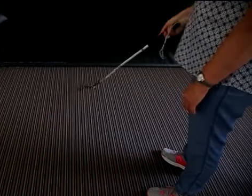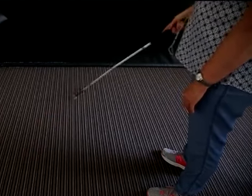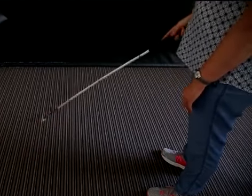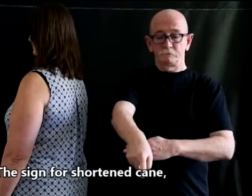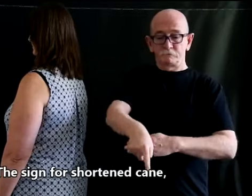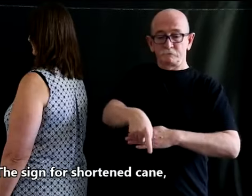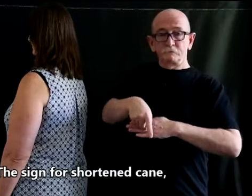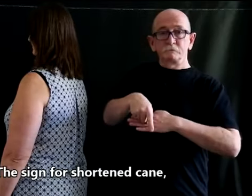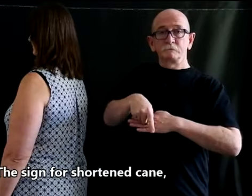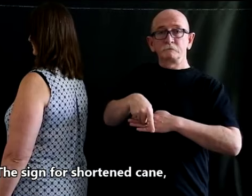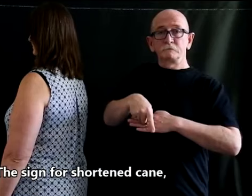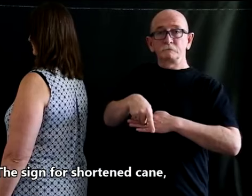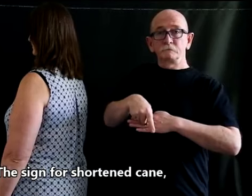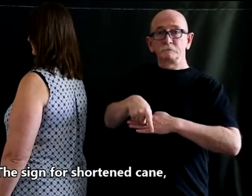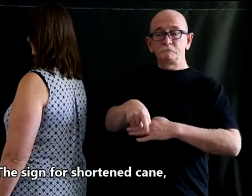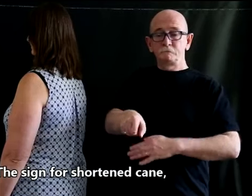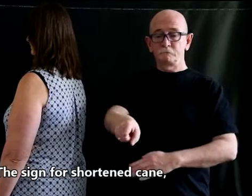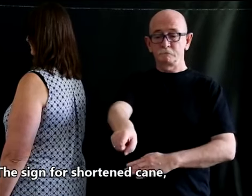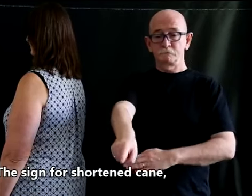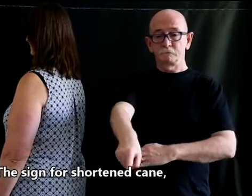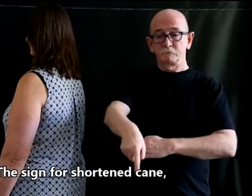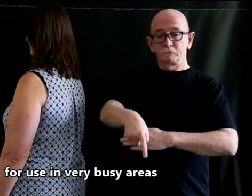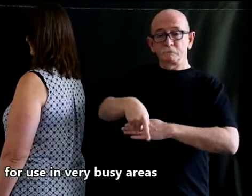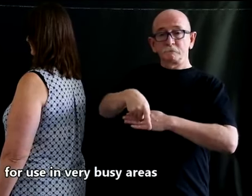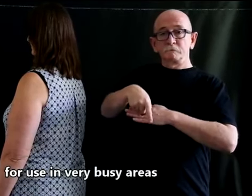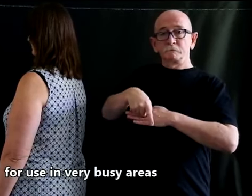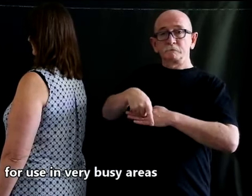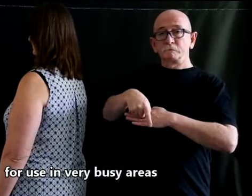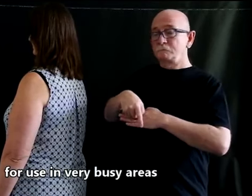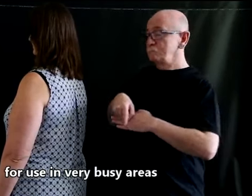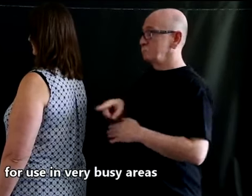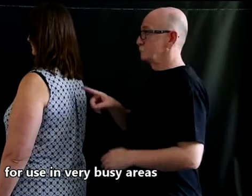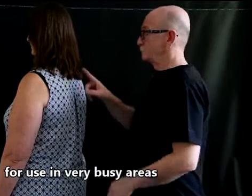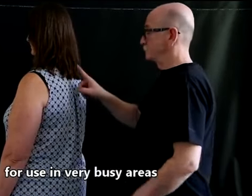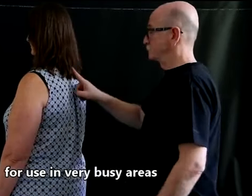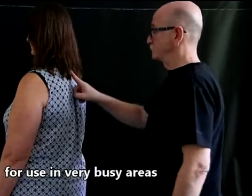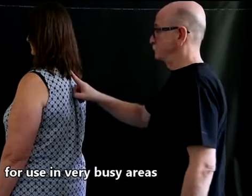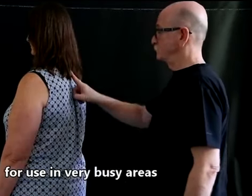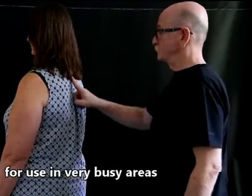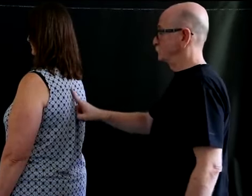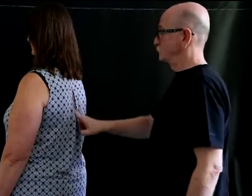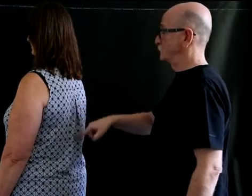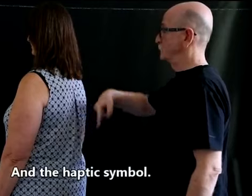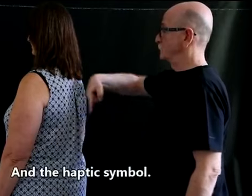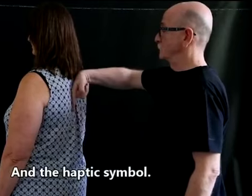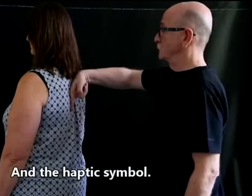The sign for shortened cane for use in very busy areas and the haptic